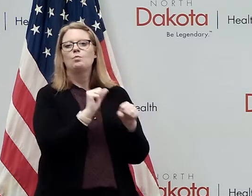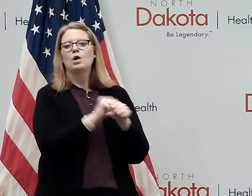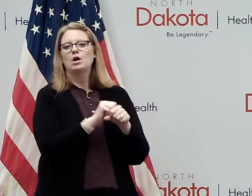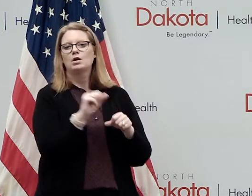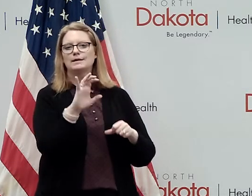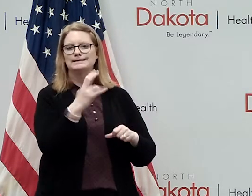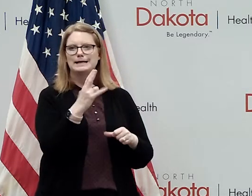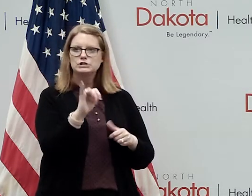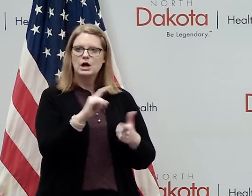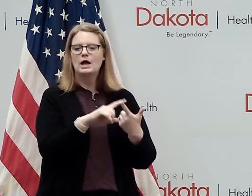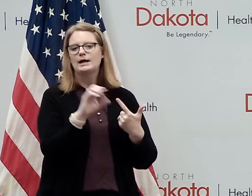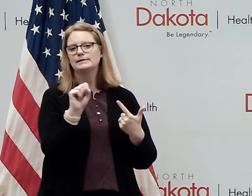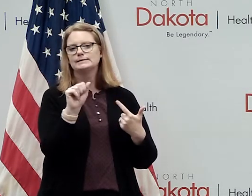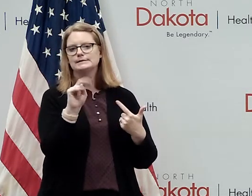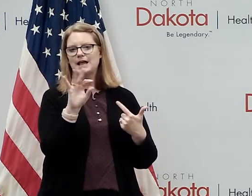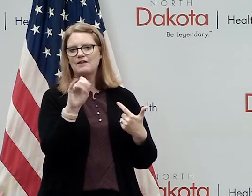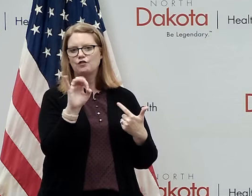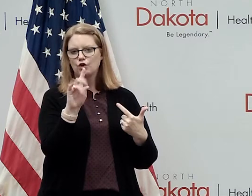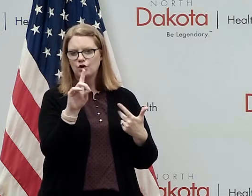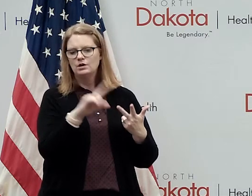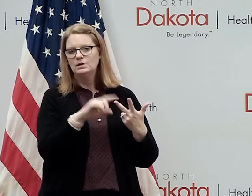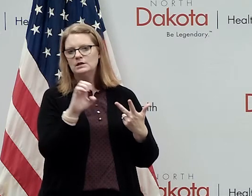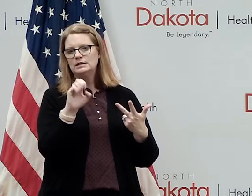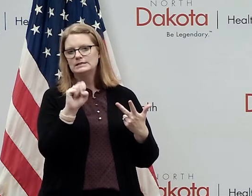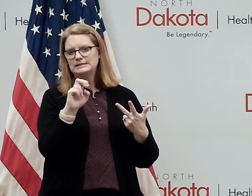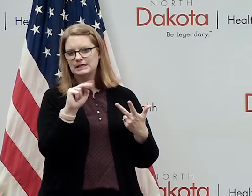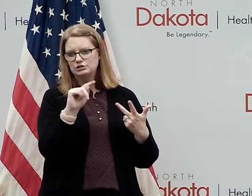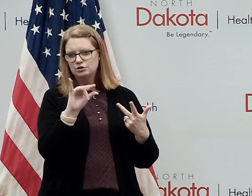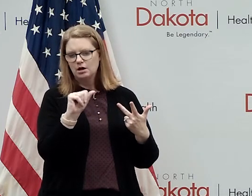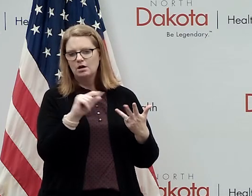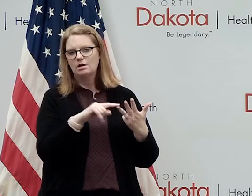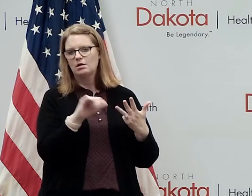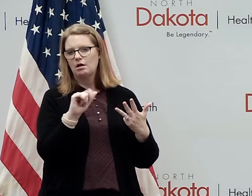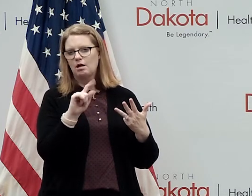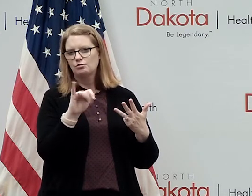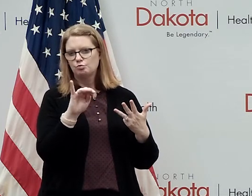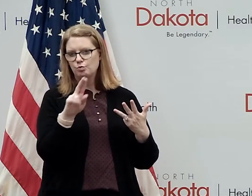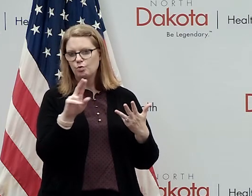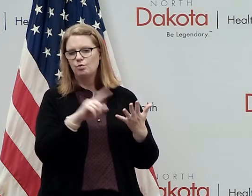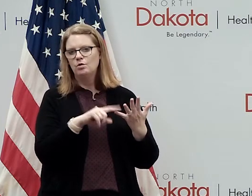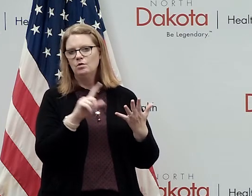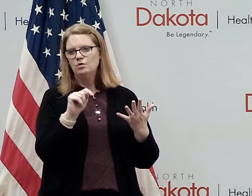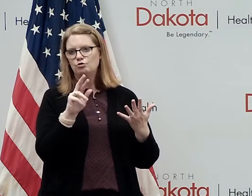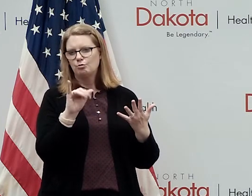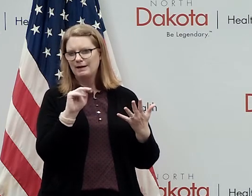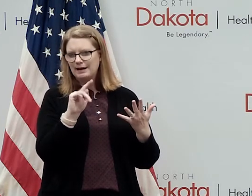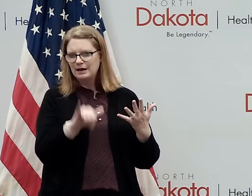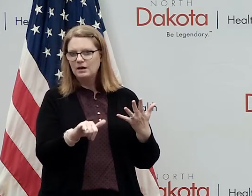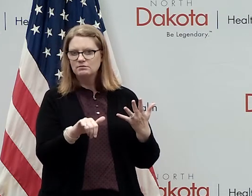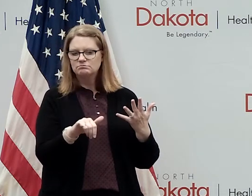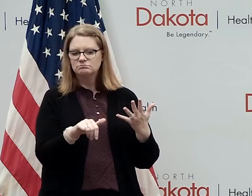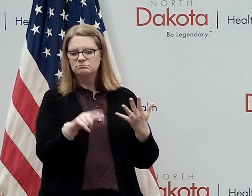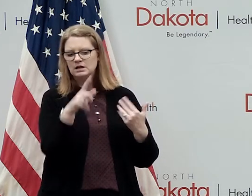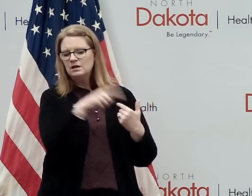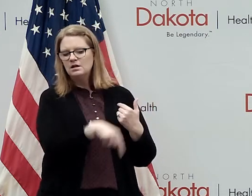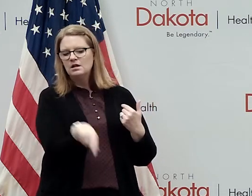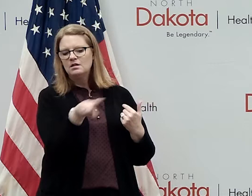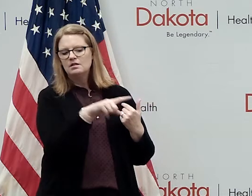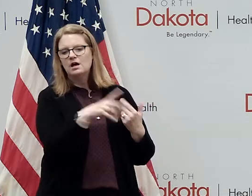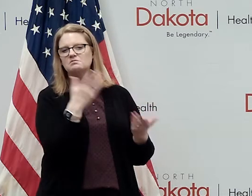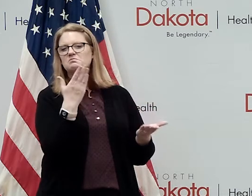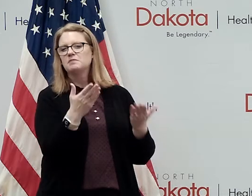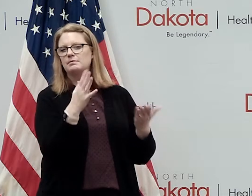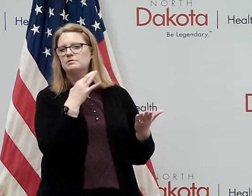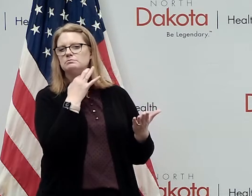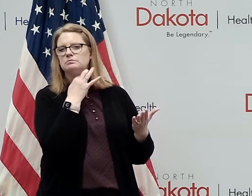a CHI, a Sanford, an Essentia, an Altru, a Trinity, one of those. This is a place where we might do